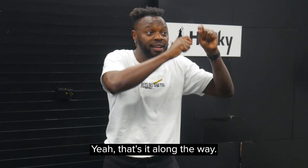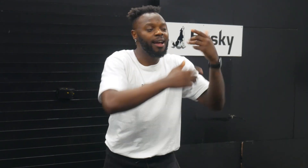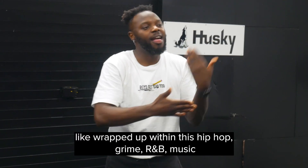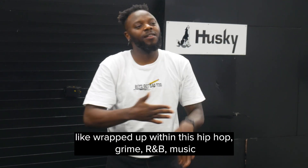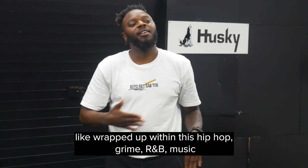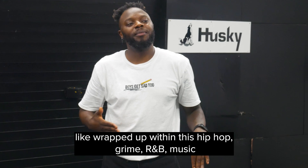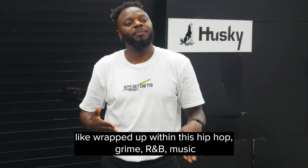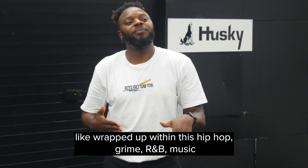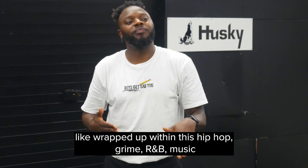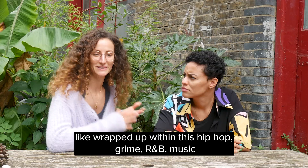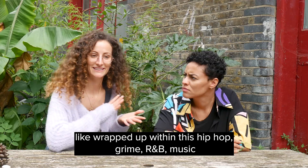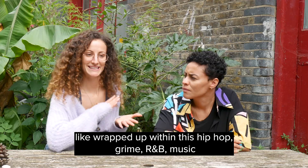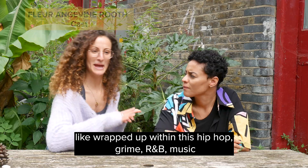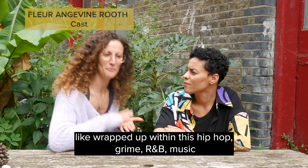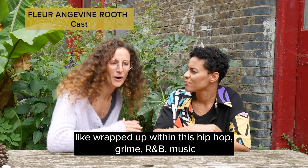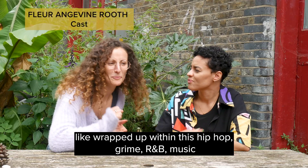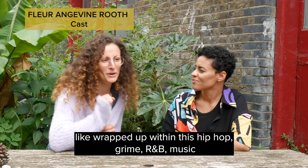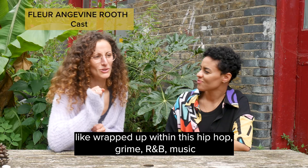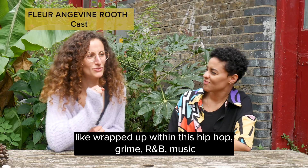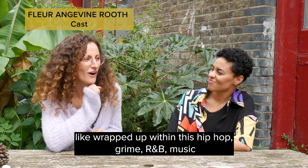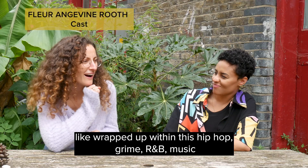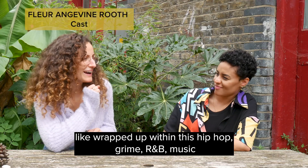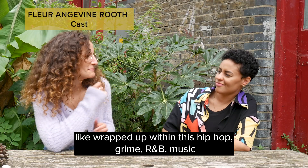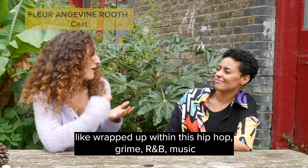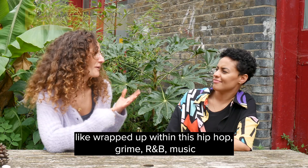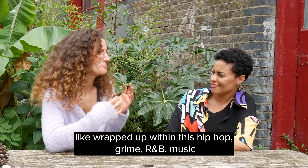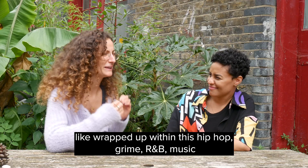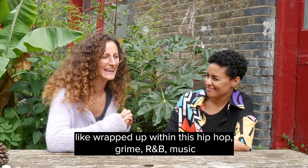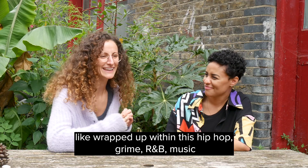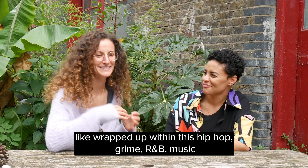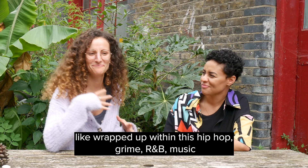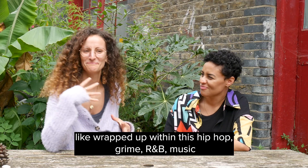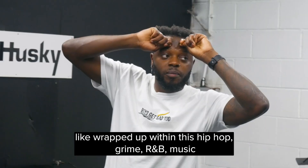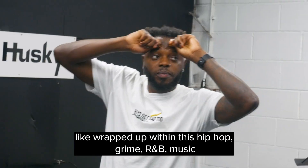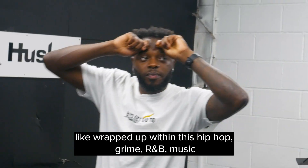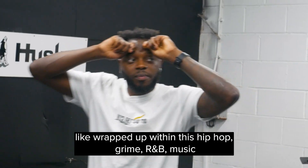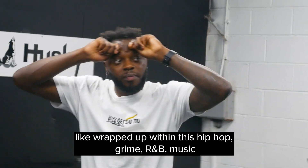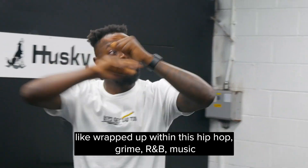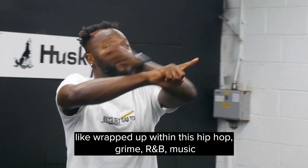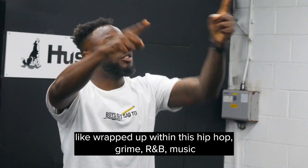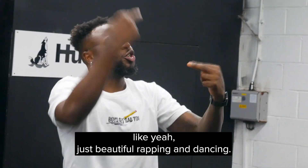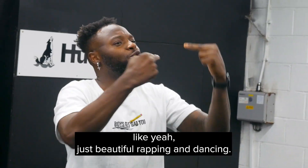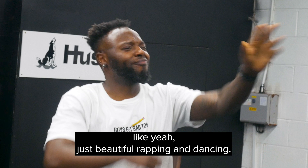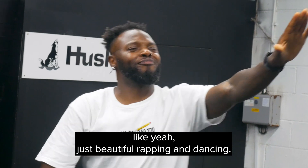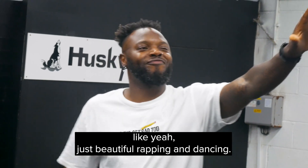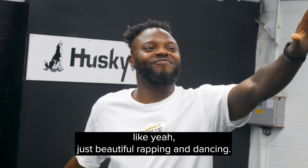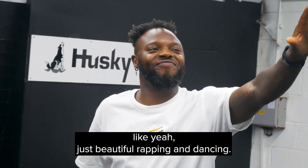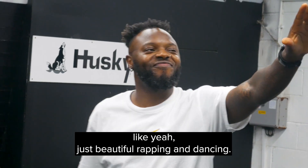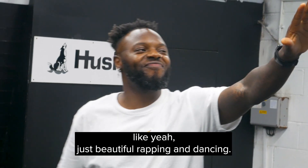Like, wrapped up within this hip-hop, grime, R&B, music, like, yeah, just beautiful